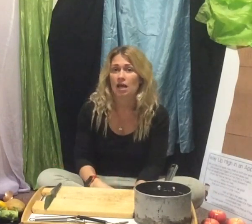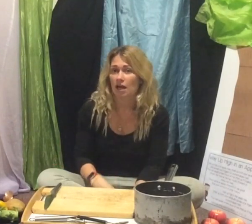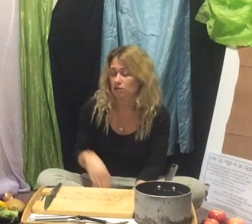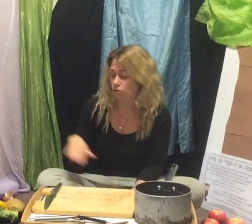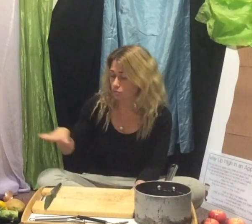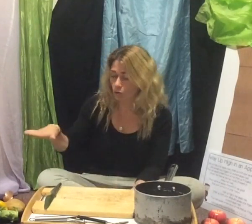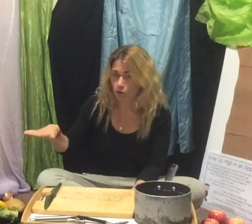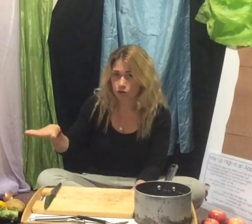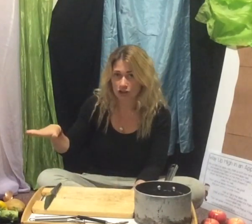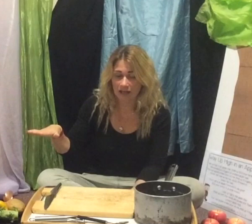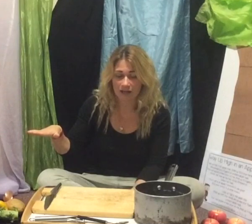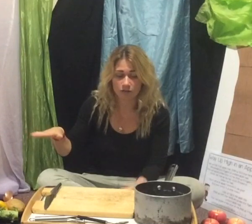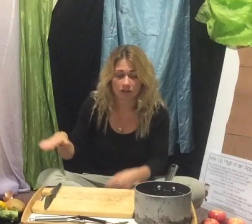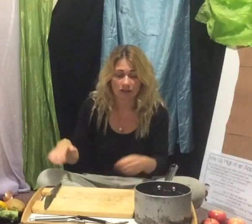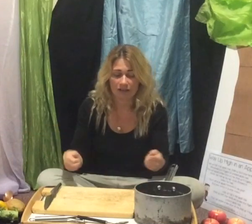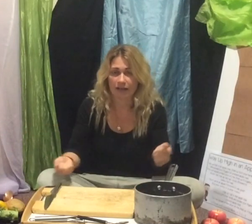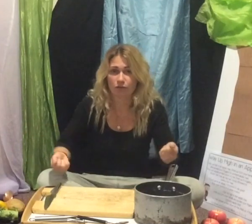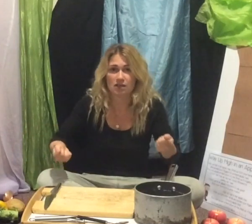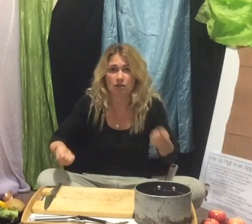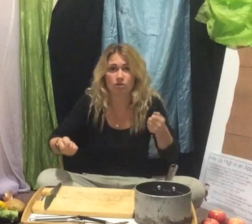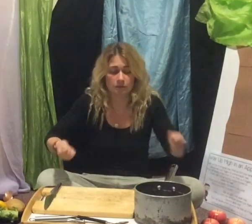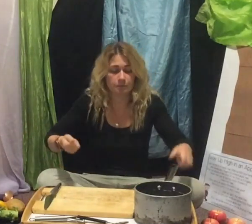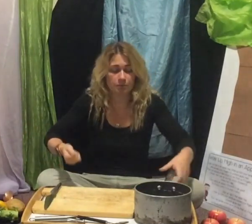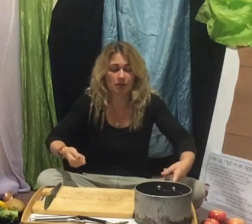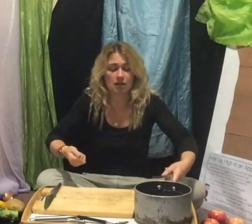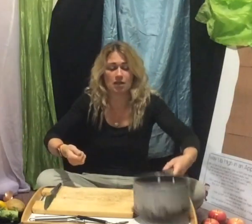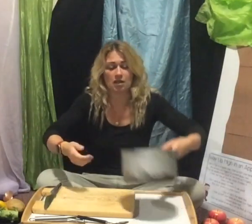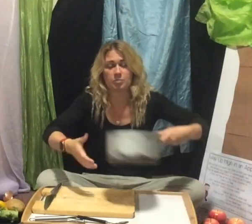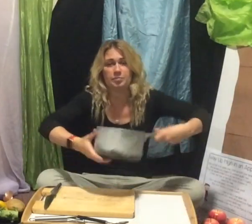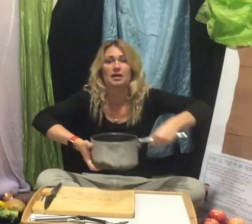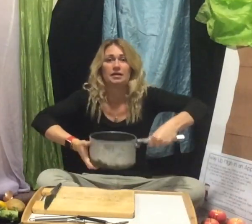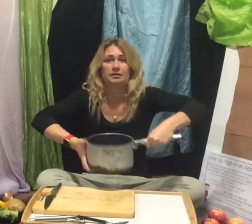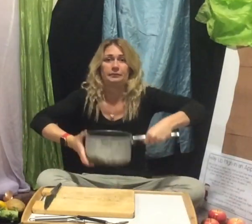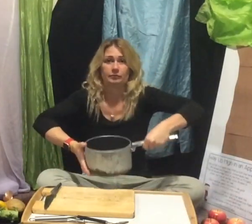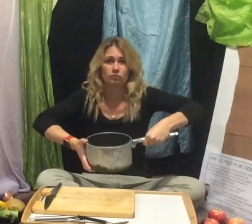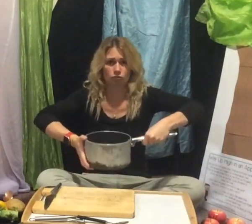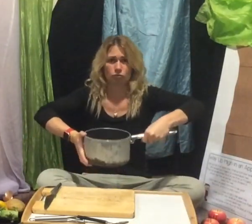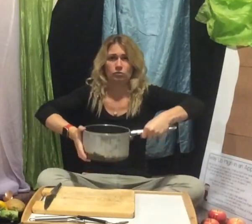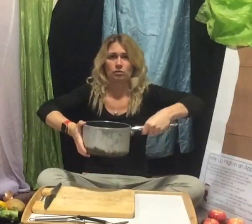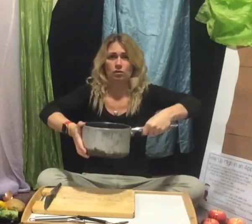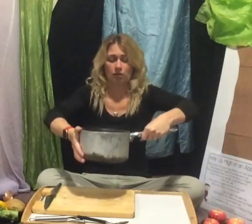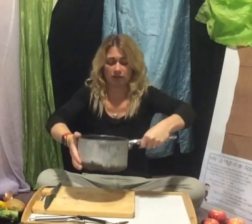And a small child carried out this big pan.